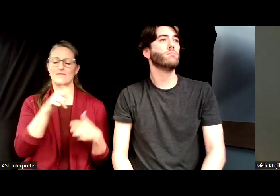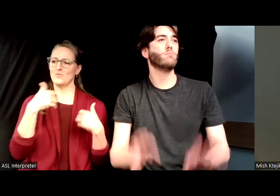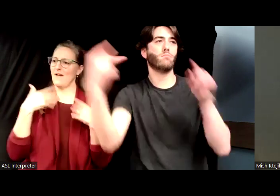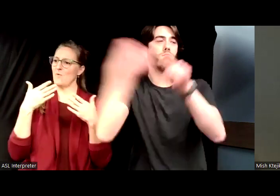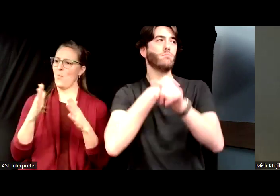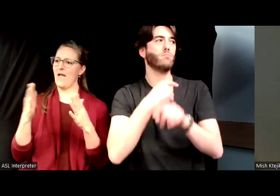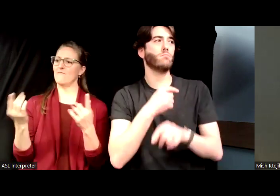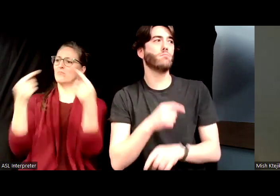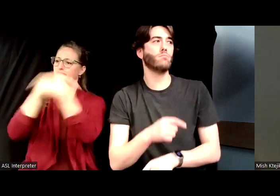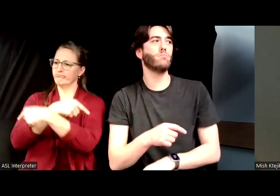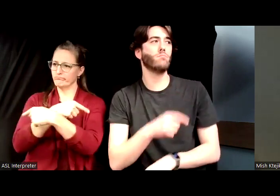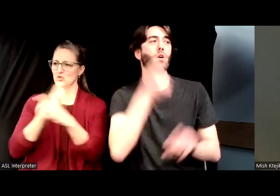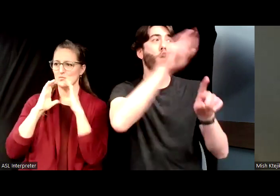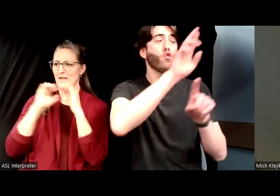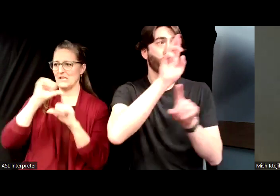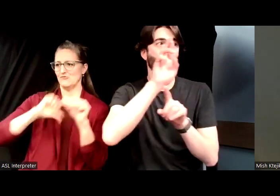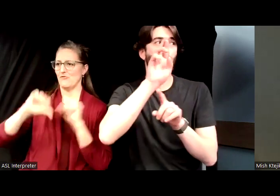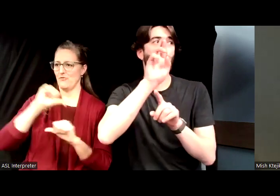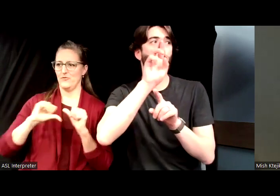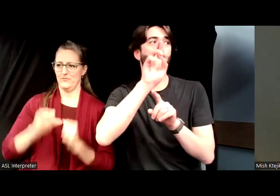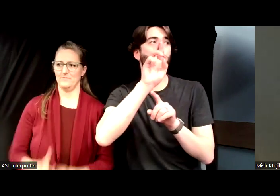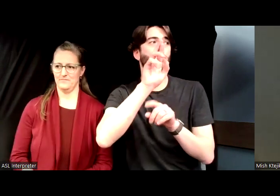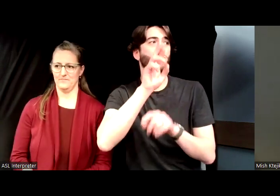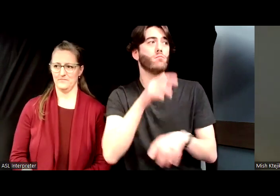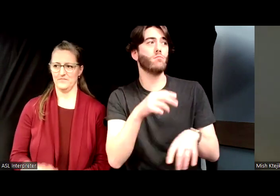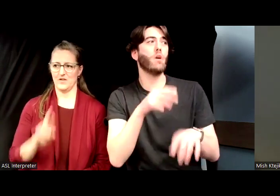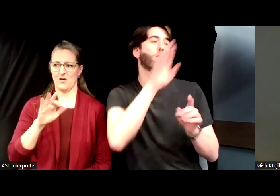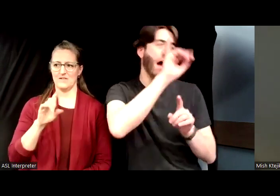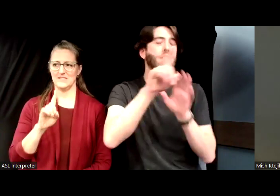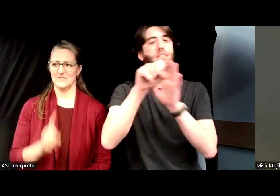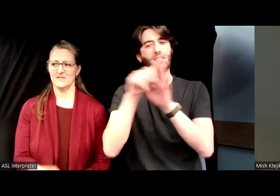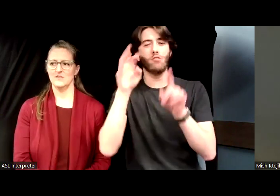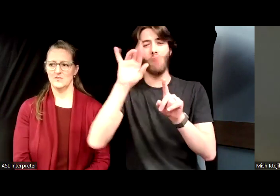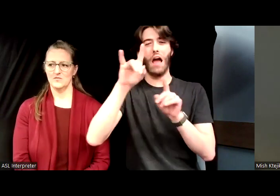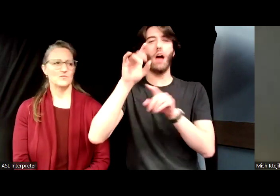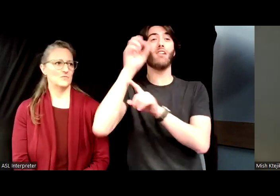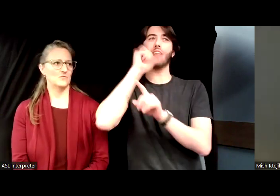somehow there has to be communication happening between RID and the state.